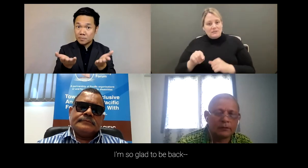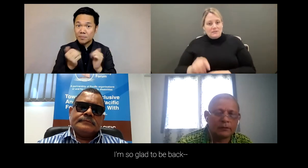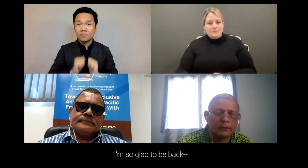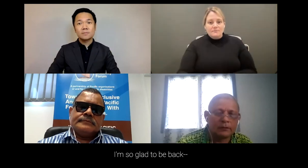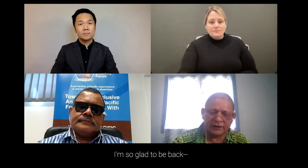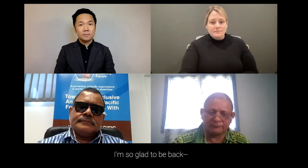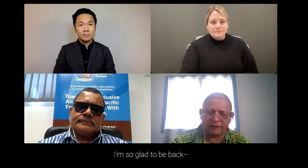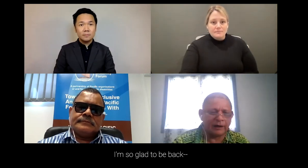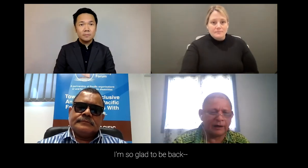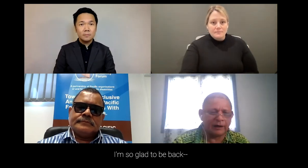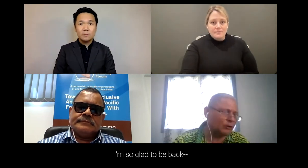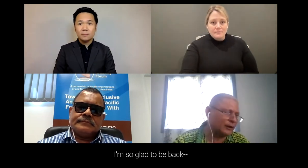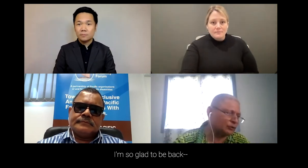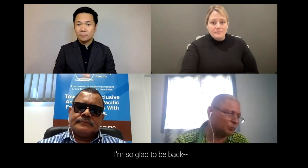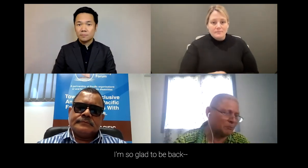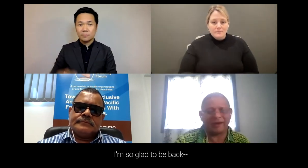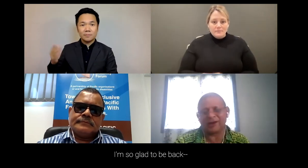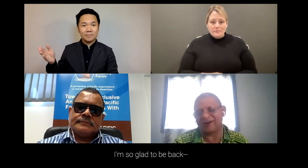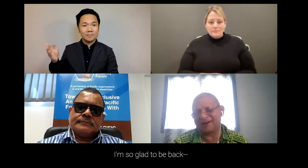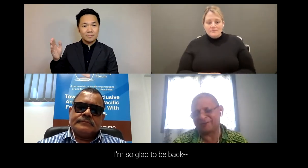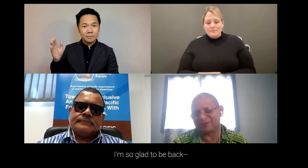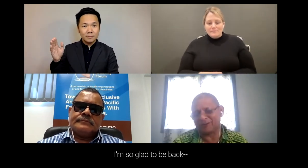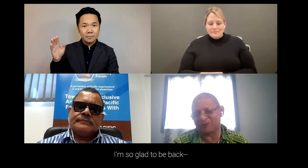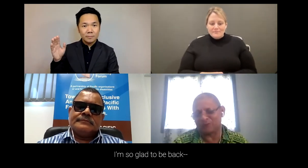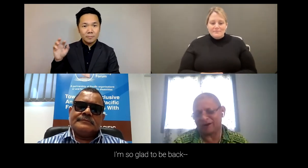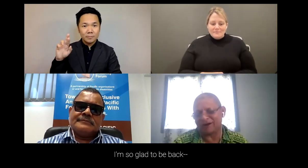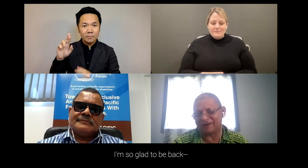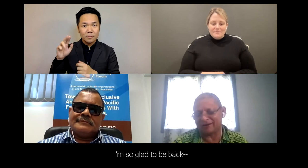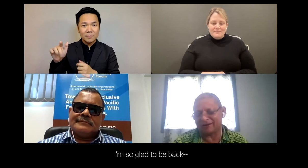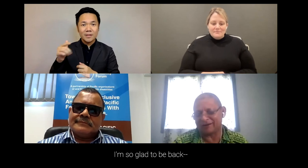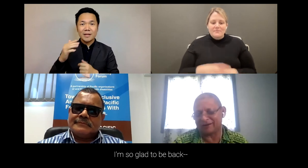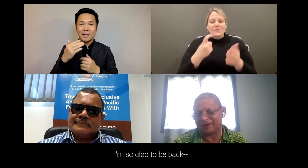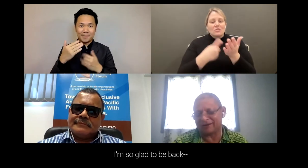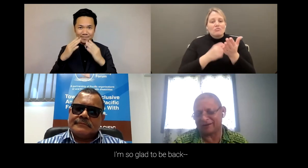And I'm so glad to be back to do